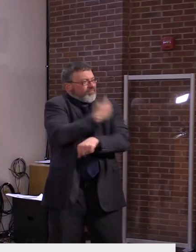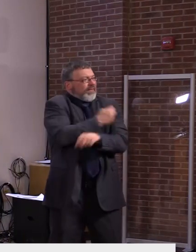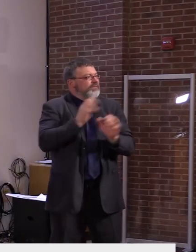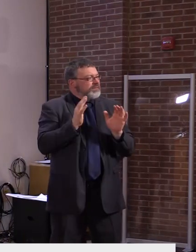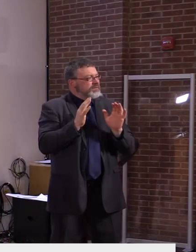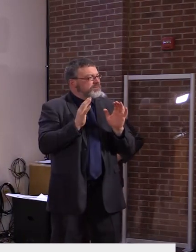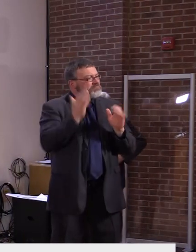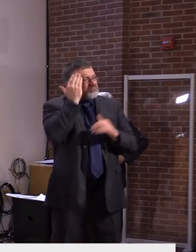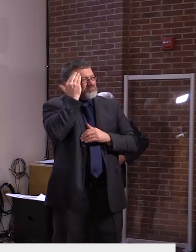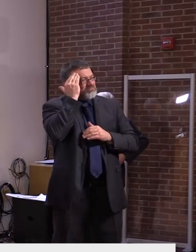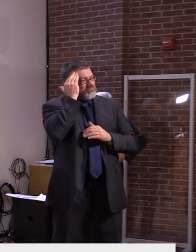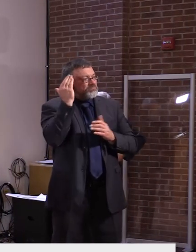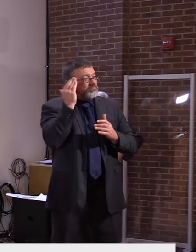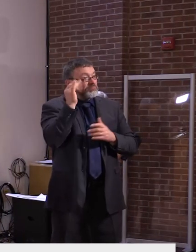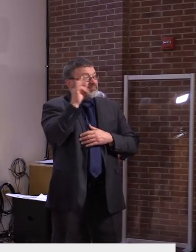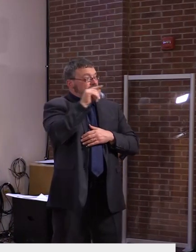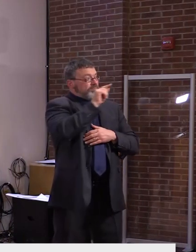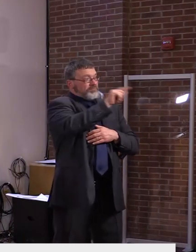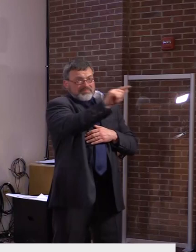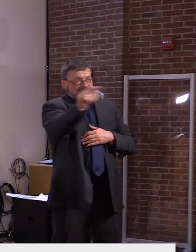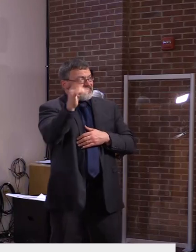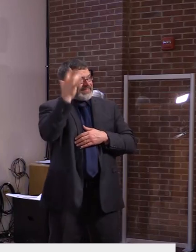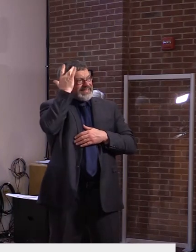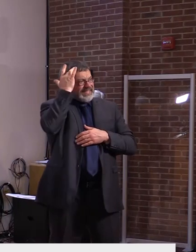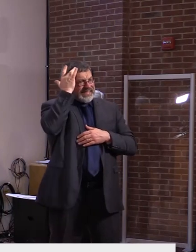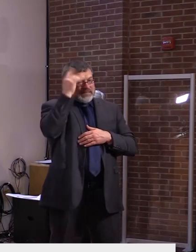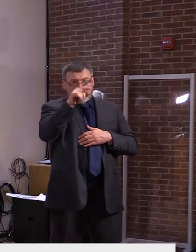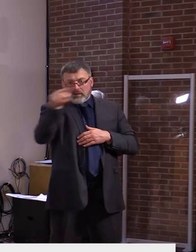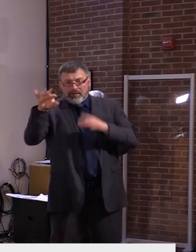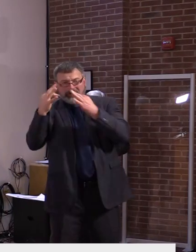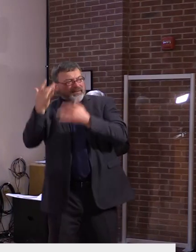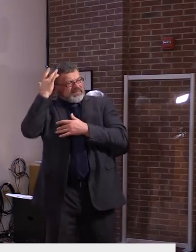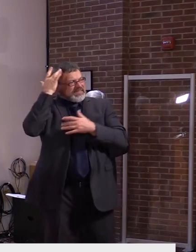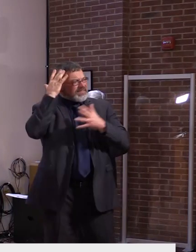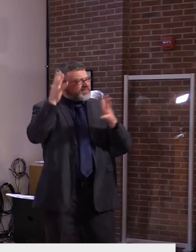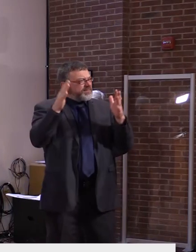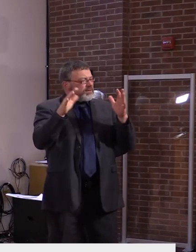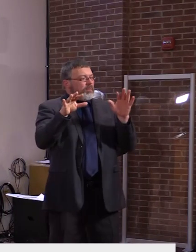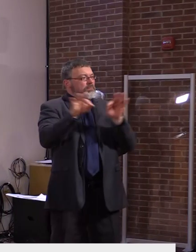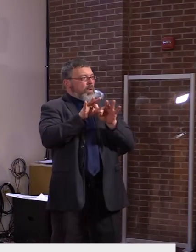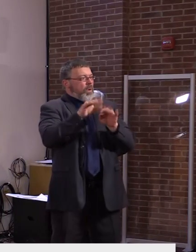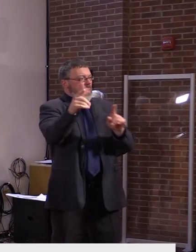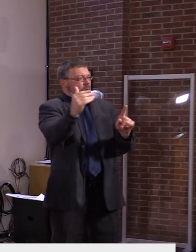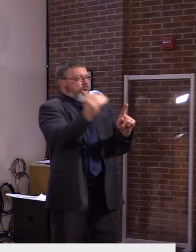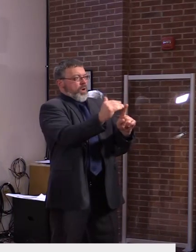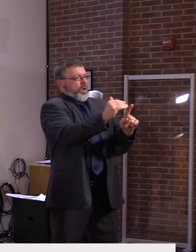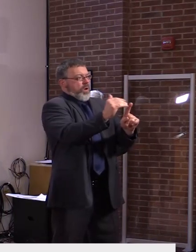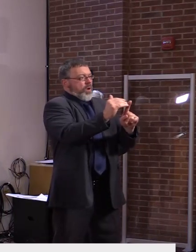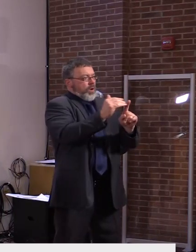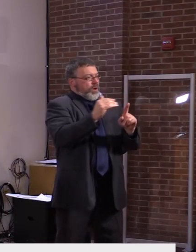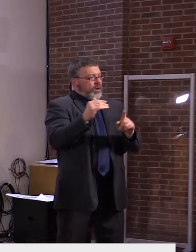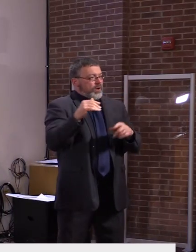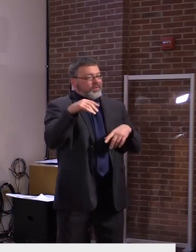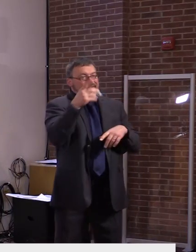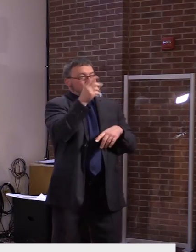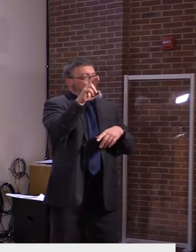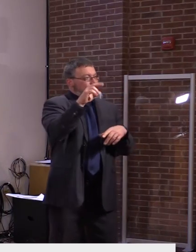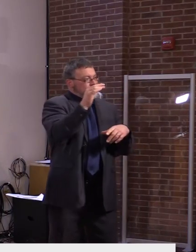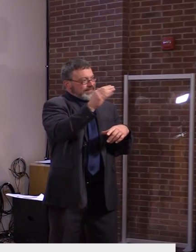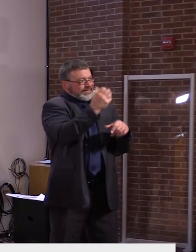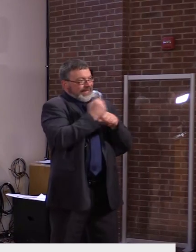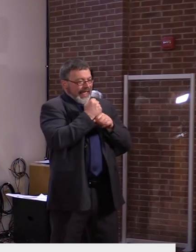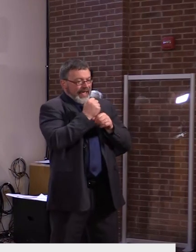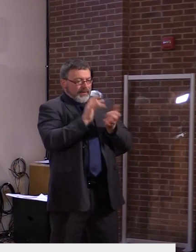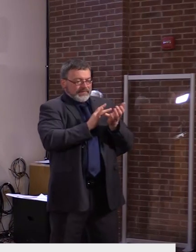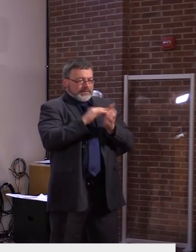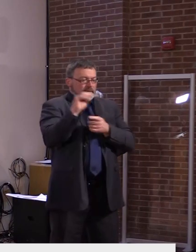higher risk, be sure to ask your healthcare provider about monoclonal antibody treatment as soon as you